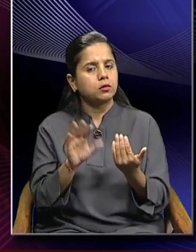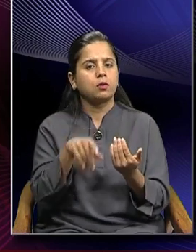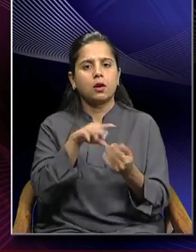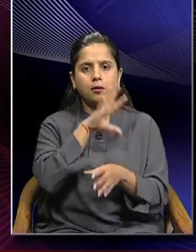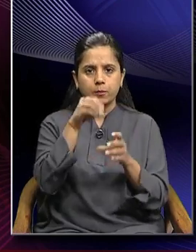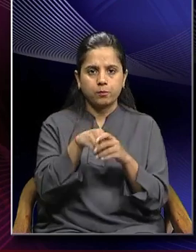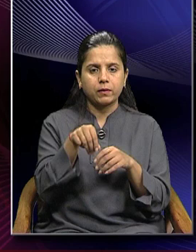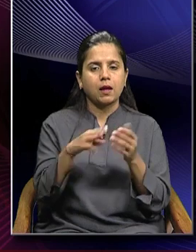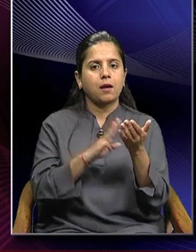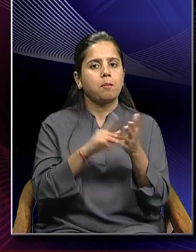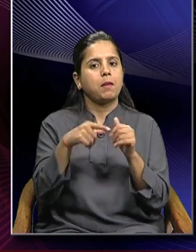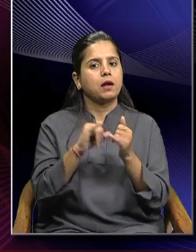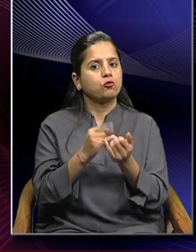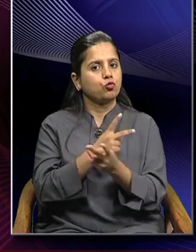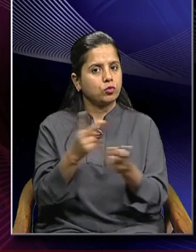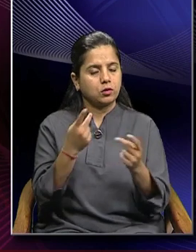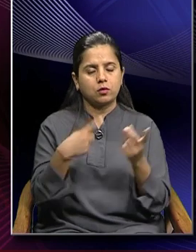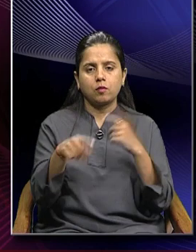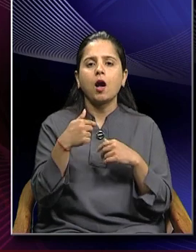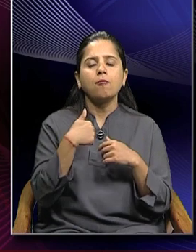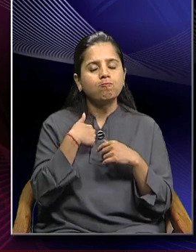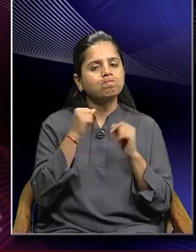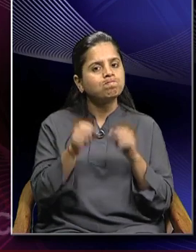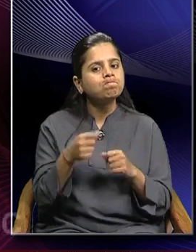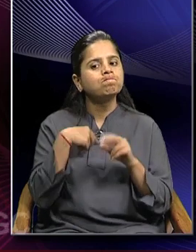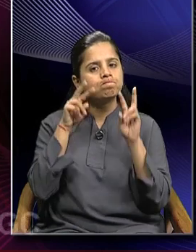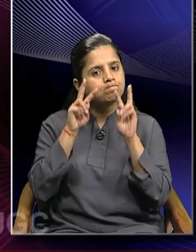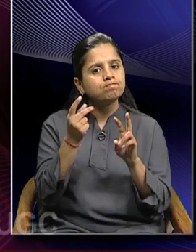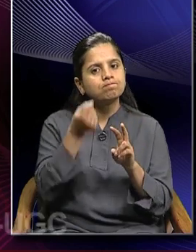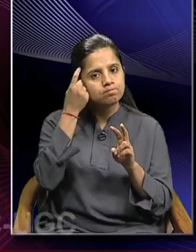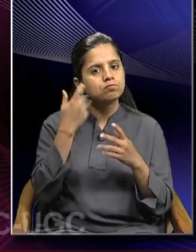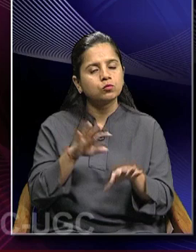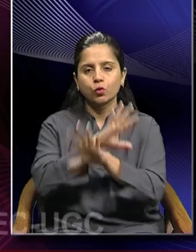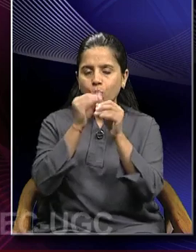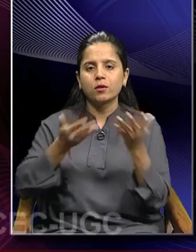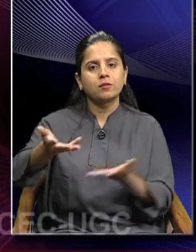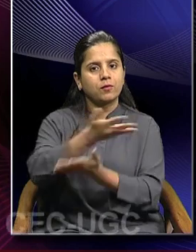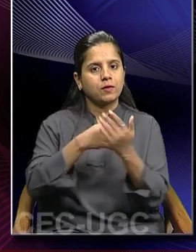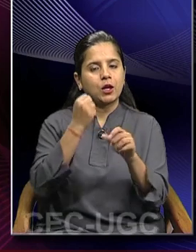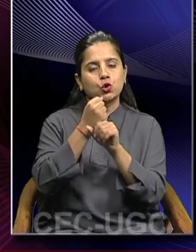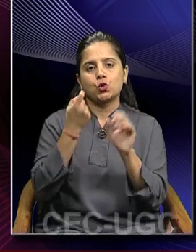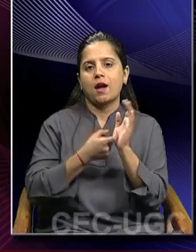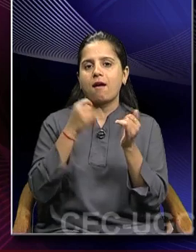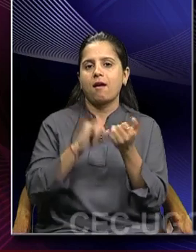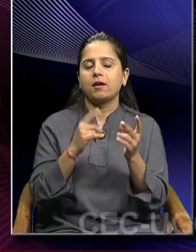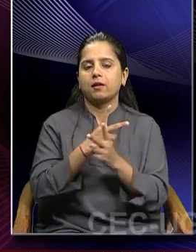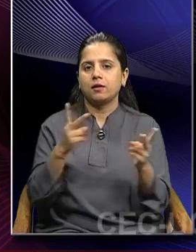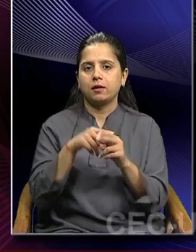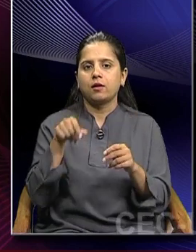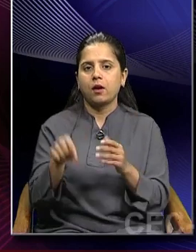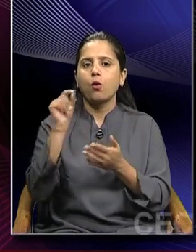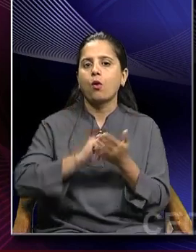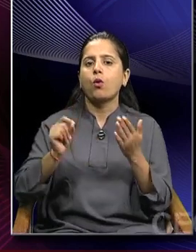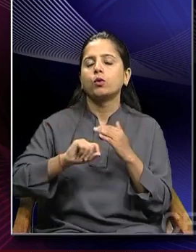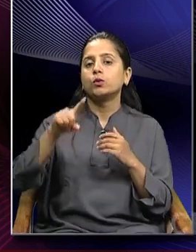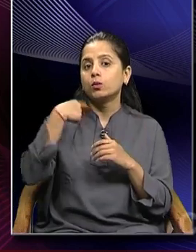form of a matrix. I duly acknowledge this entire discussion on GRS to the author who